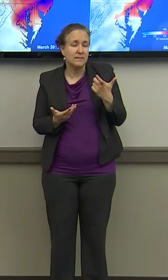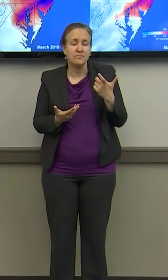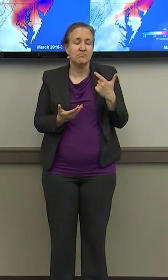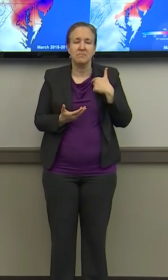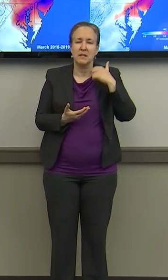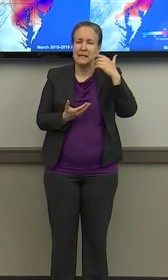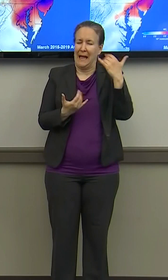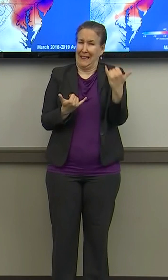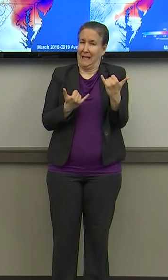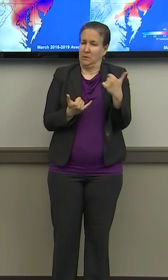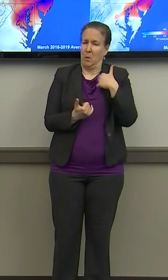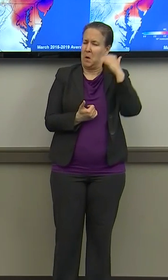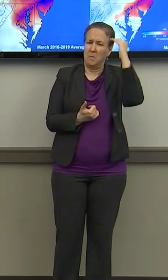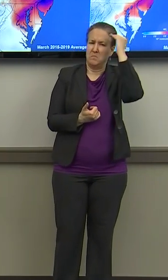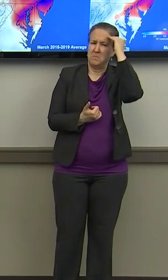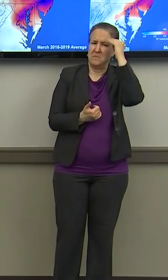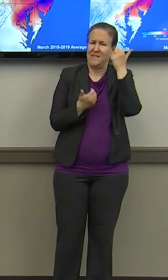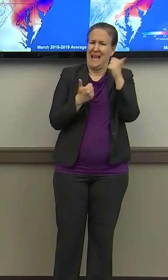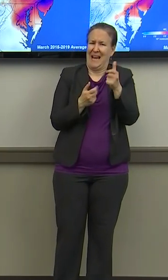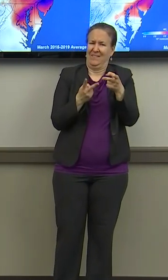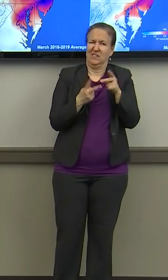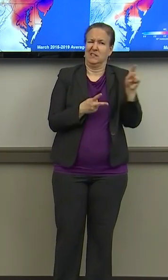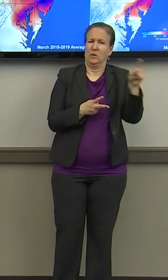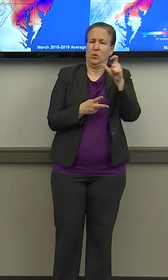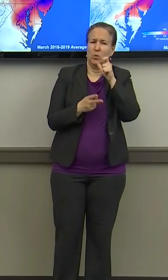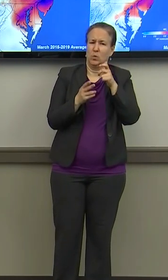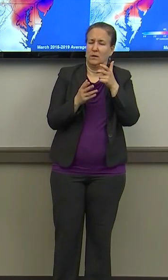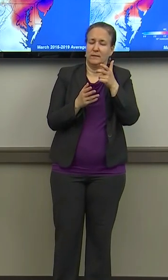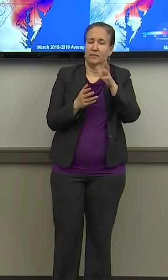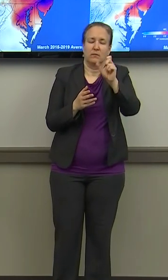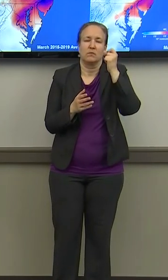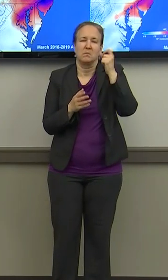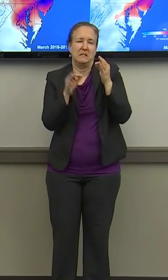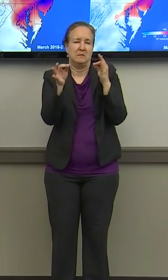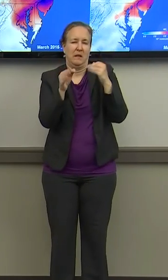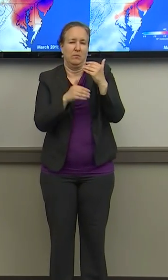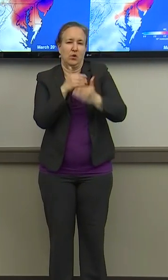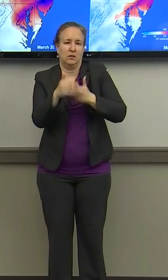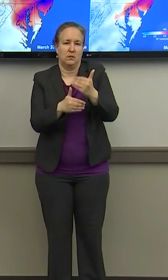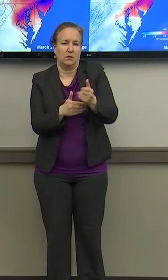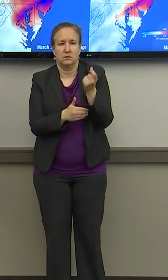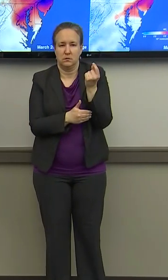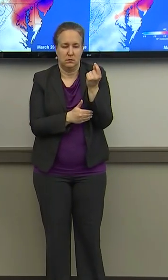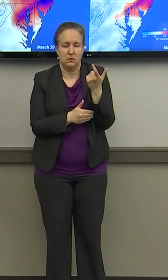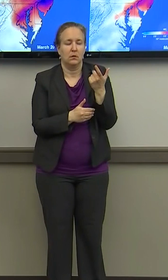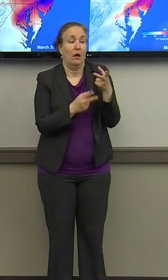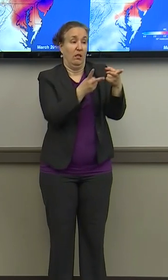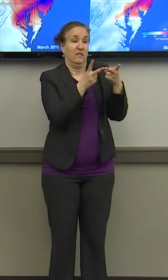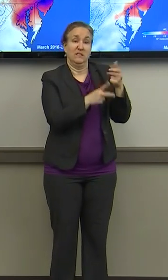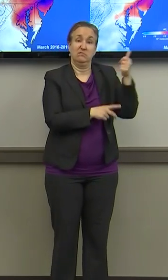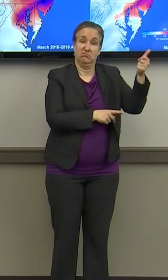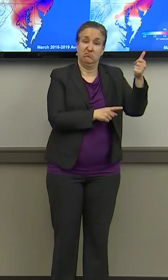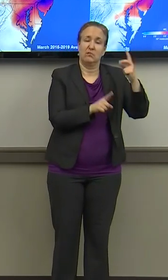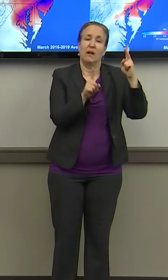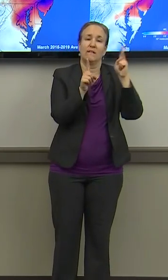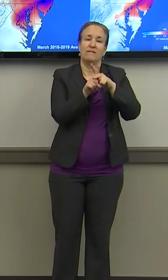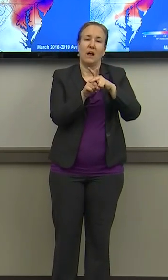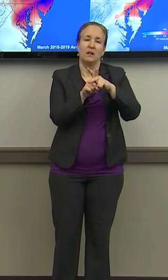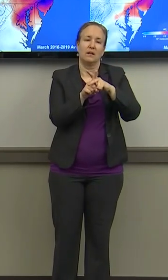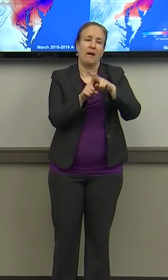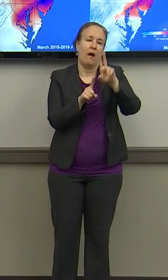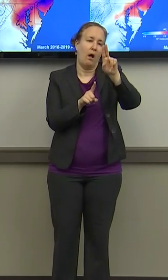aware at this moment of any facilities that have put in, and the way that process would work is the facility would file an unmet